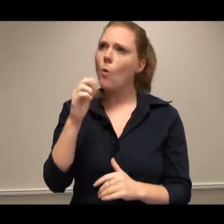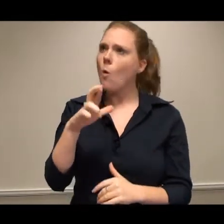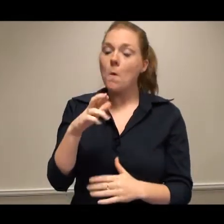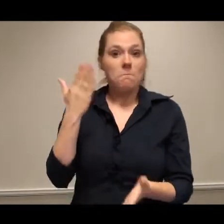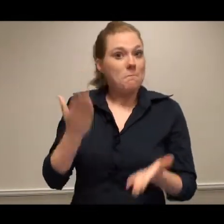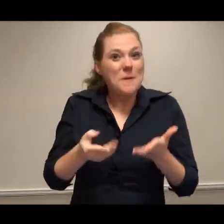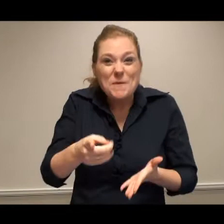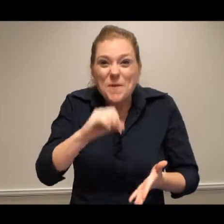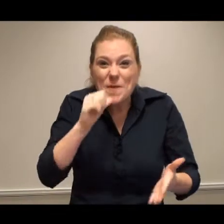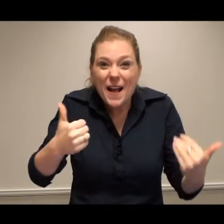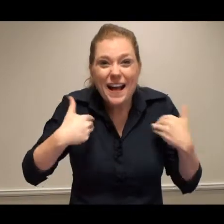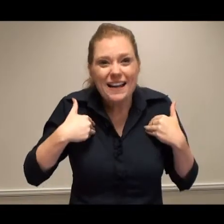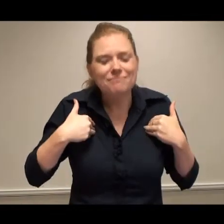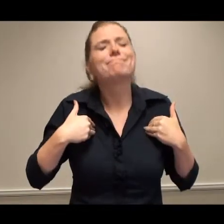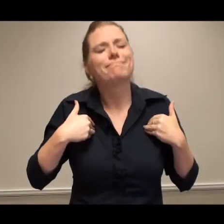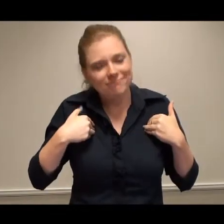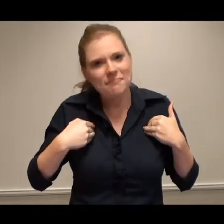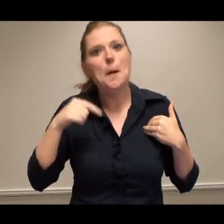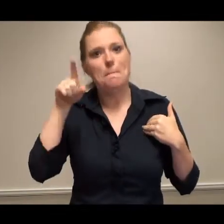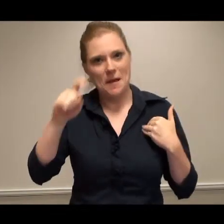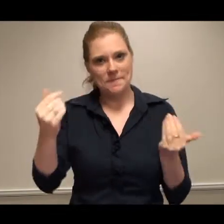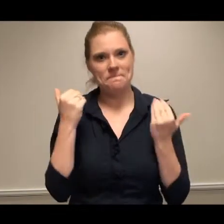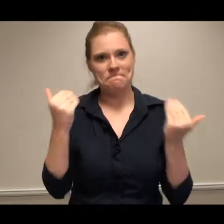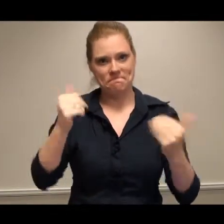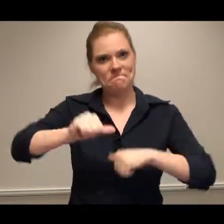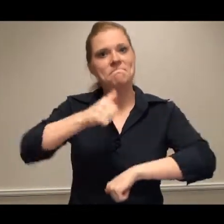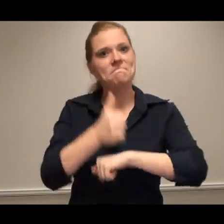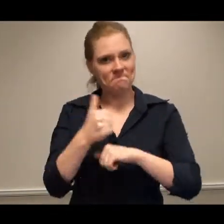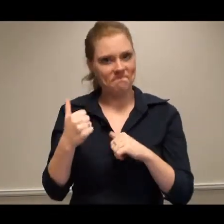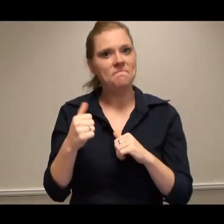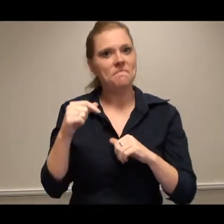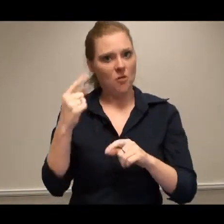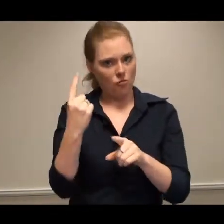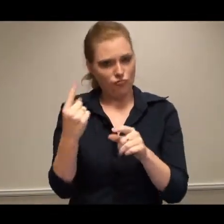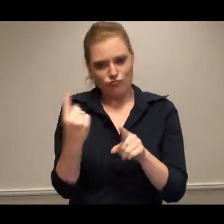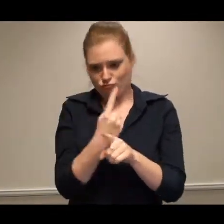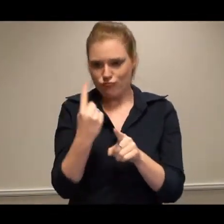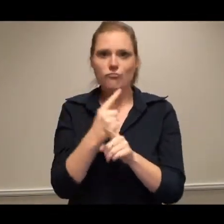any, we need to correct that problem first.